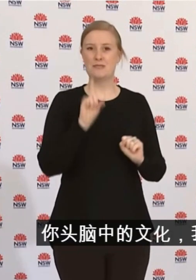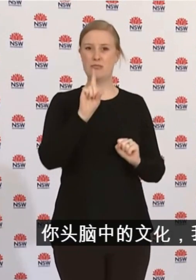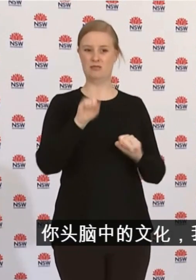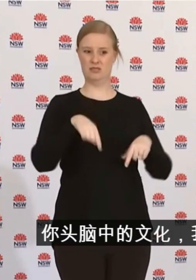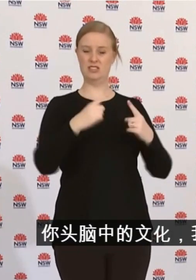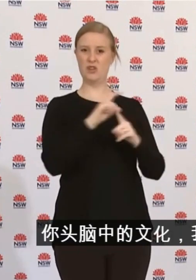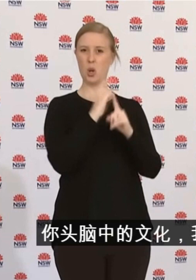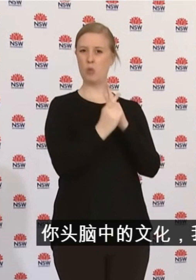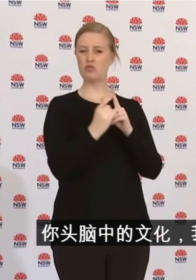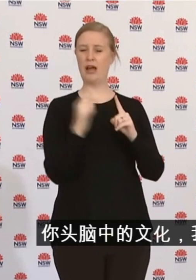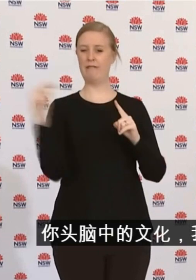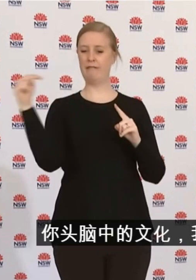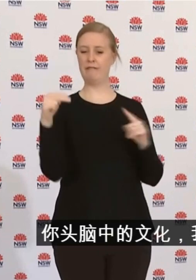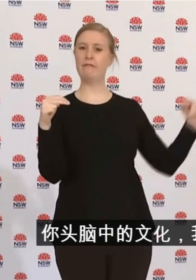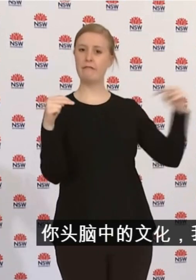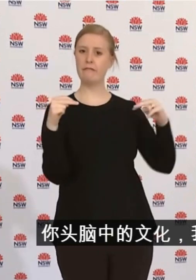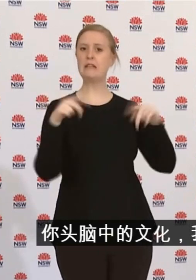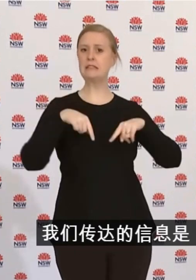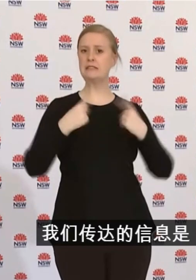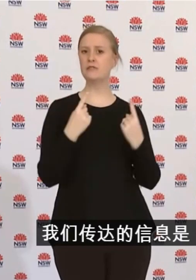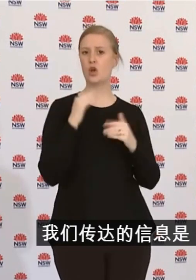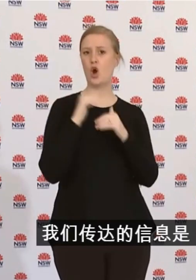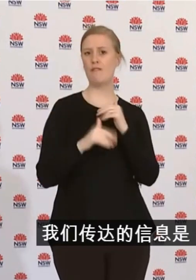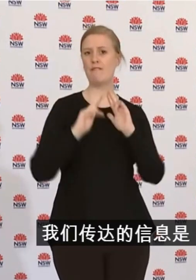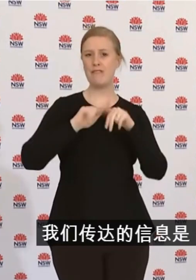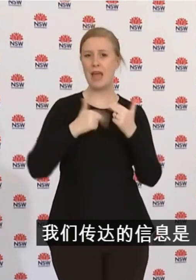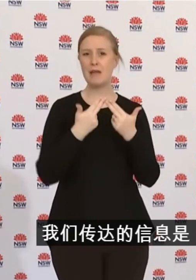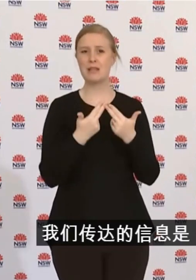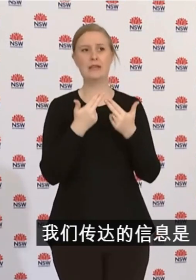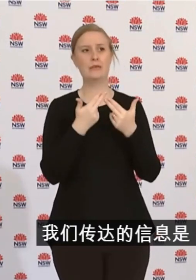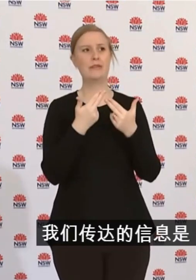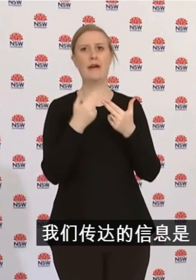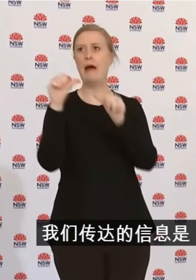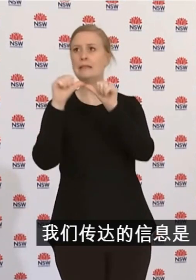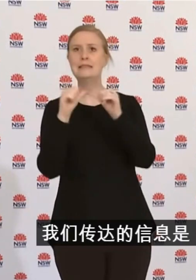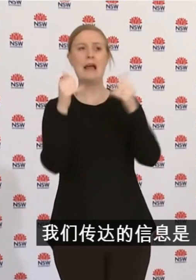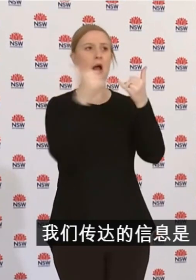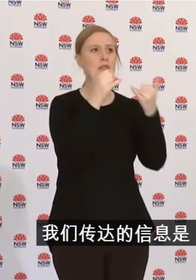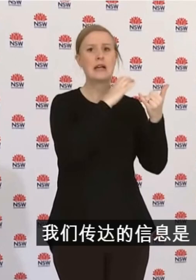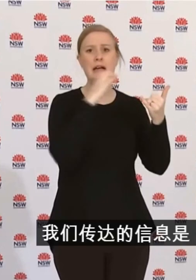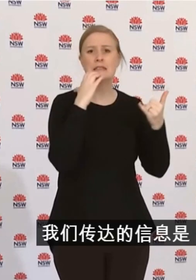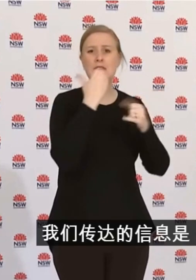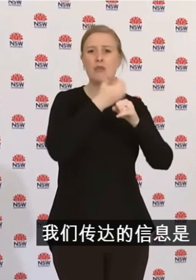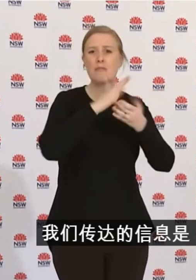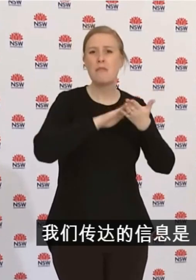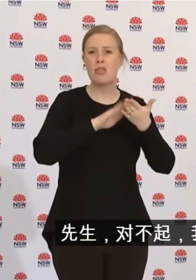in your culture, in your head. And we're finding that a struggle to get our message through that it's the most dangerous thing that you can do.